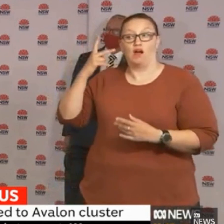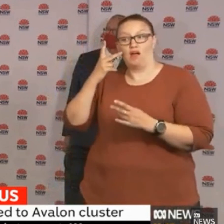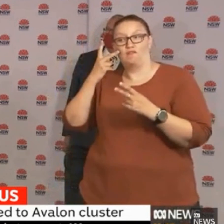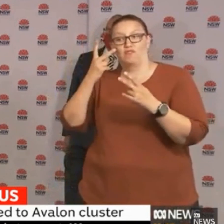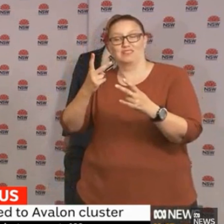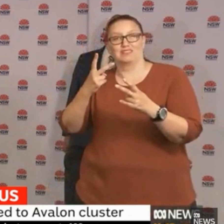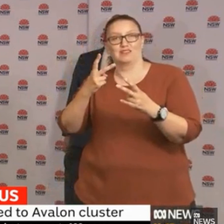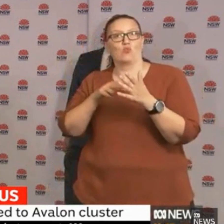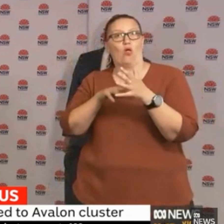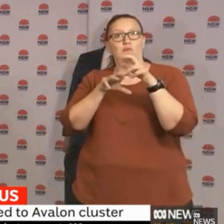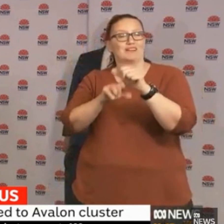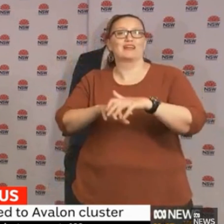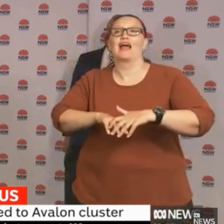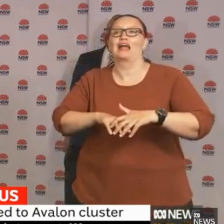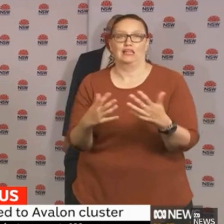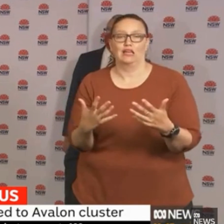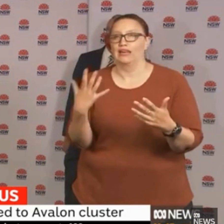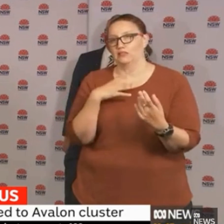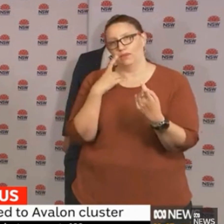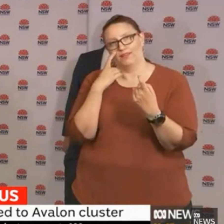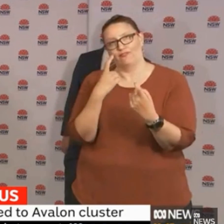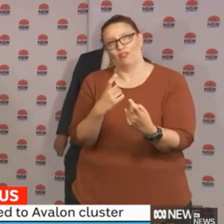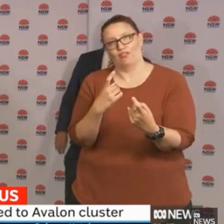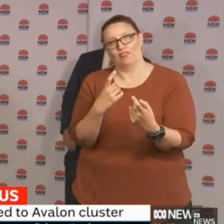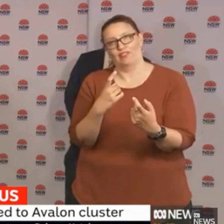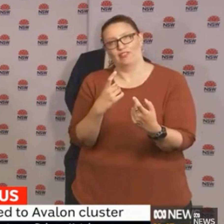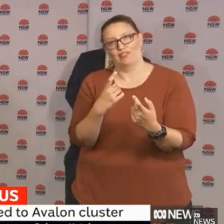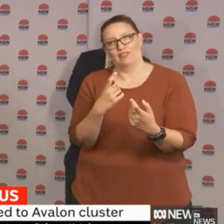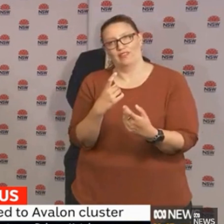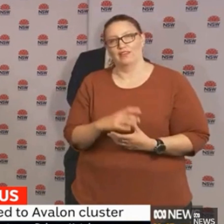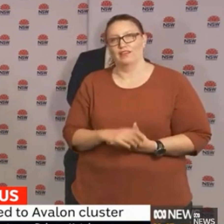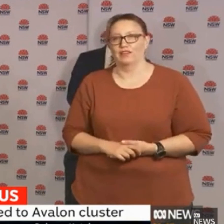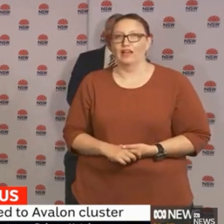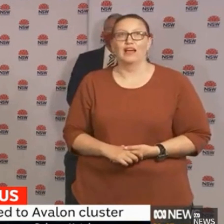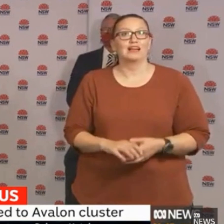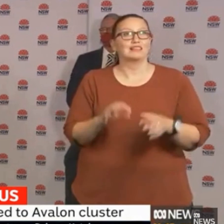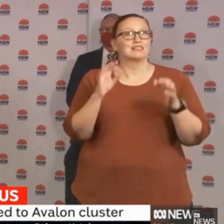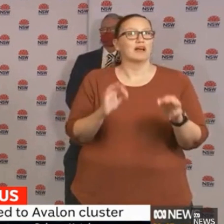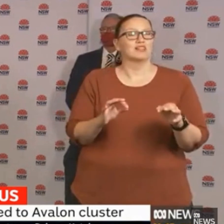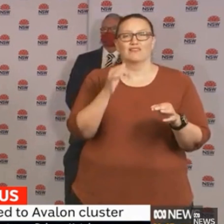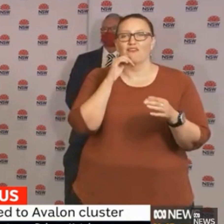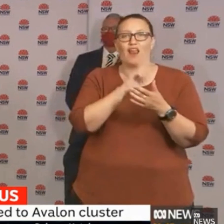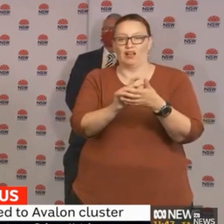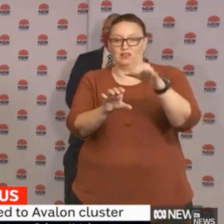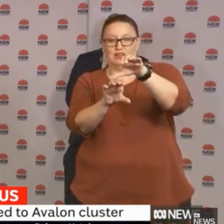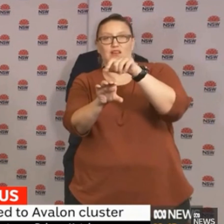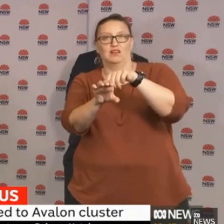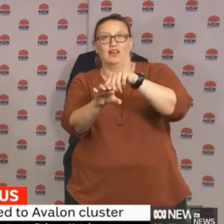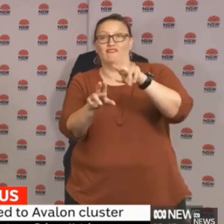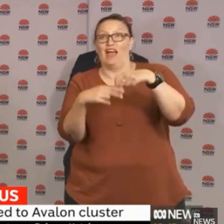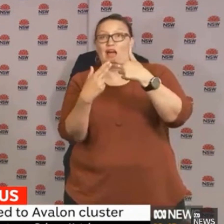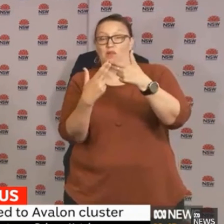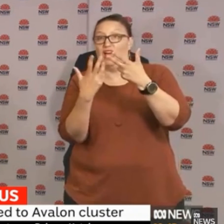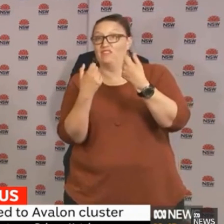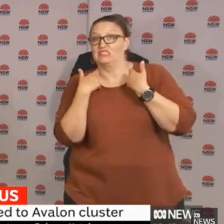there needs to be cautious, particularly if the family you visited experiences any ill health. In terms